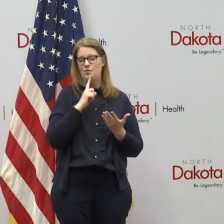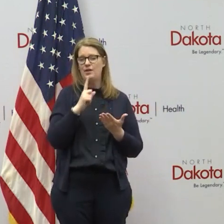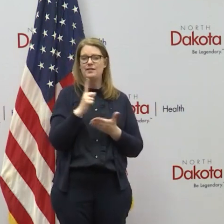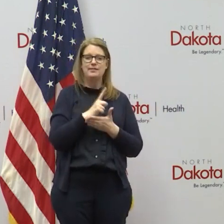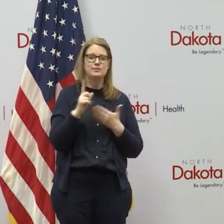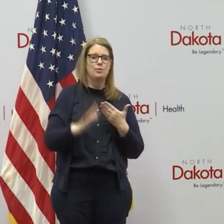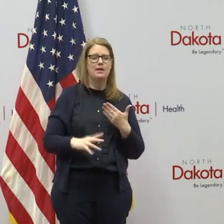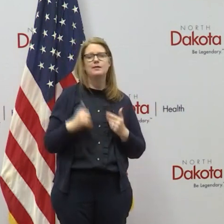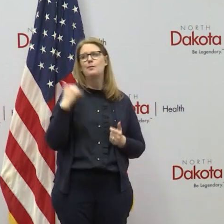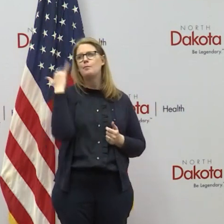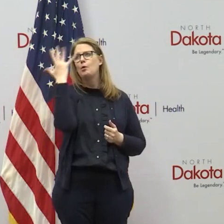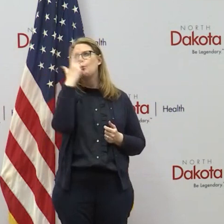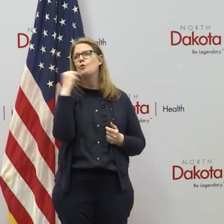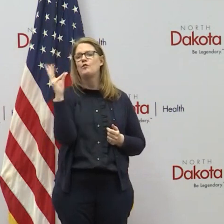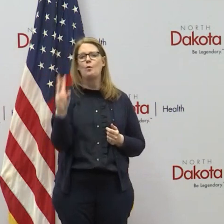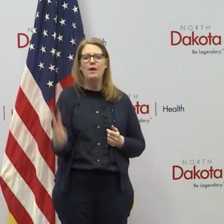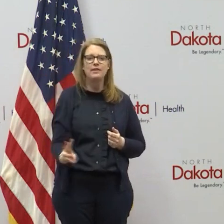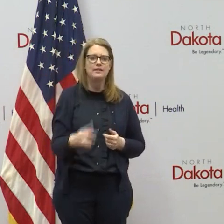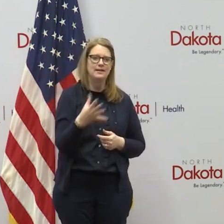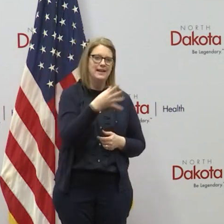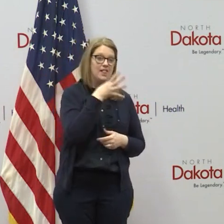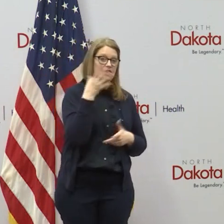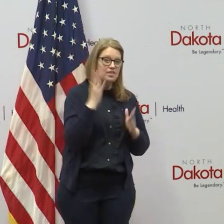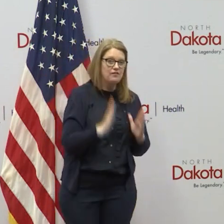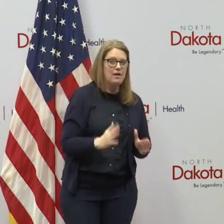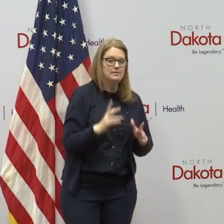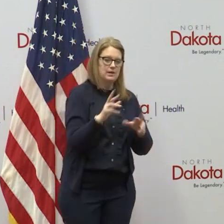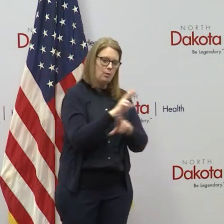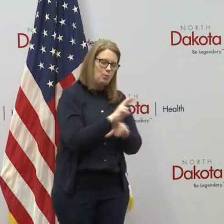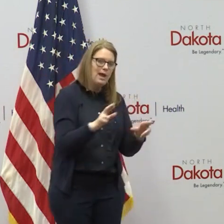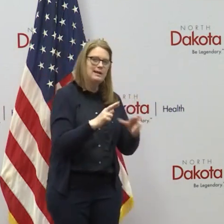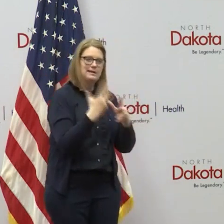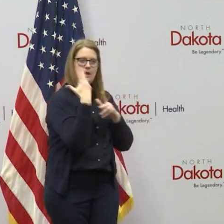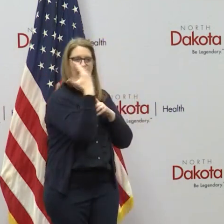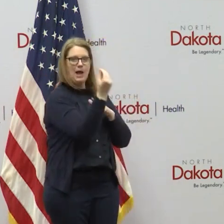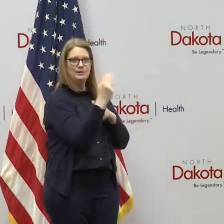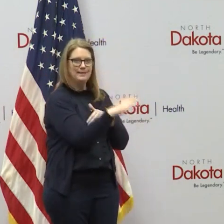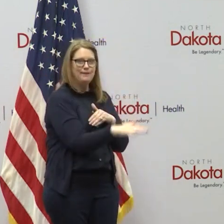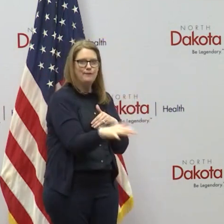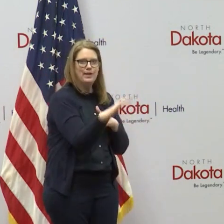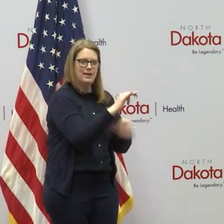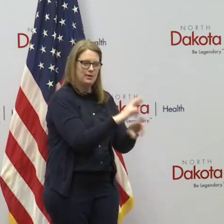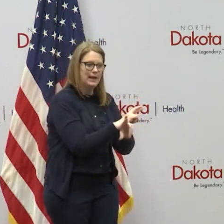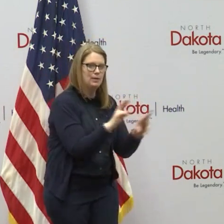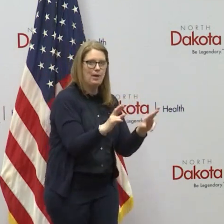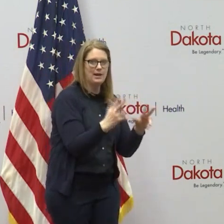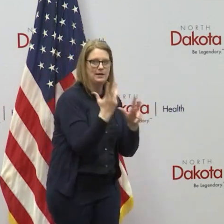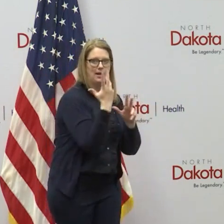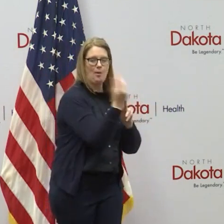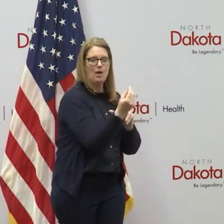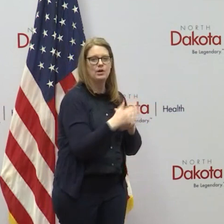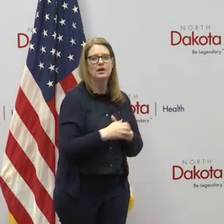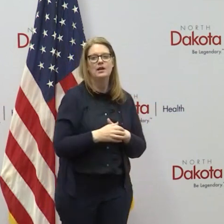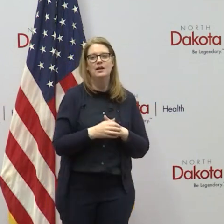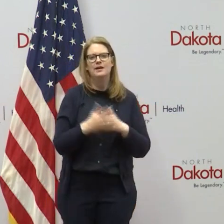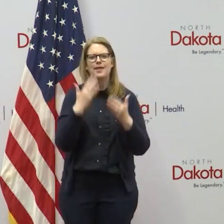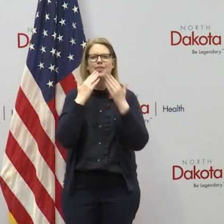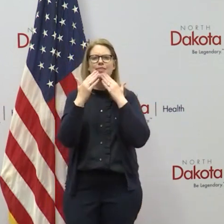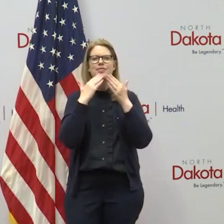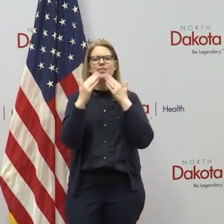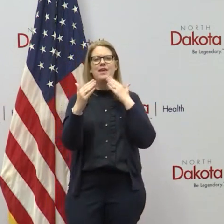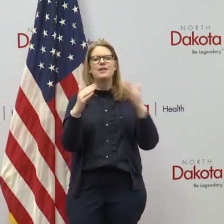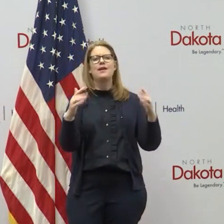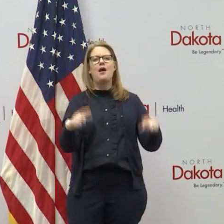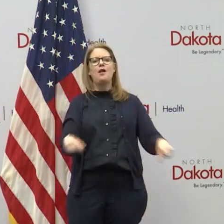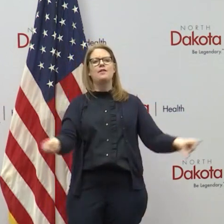Dakota weekend. All the farmers that are either in the field or hoping to get in the field. Just want to say thanks to everybody for their